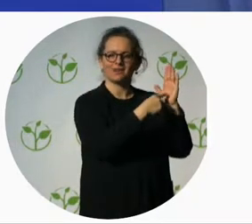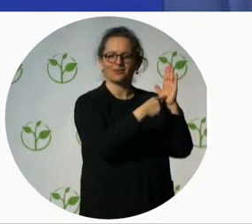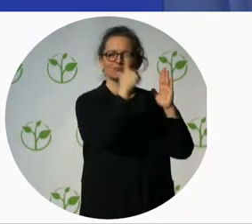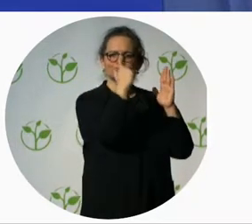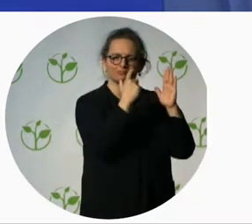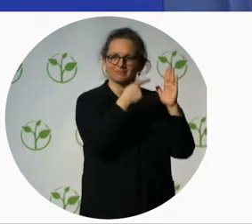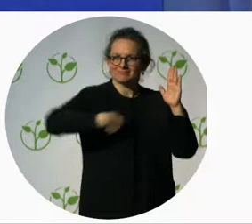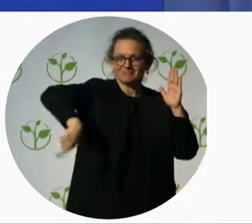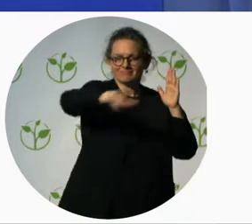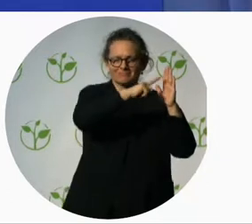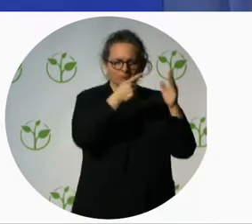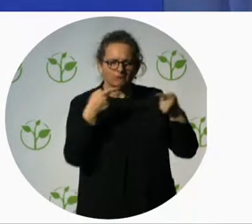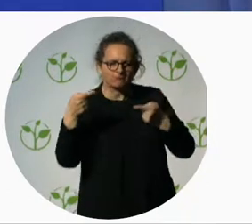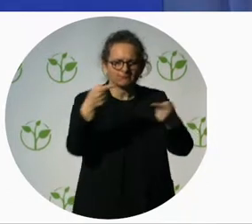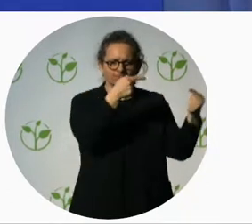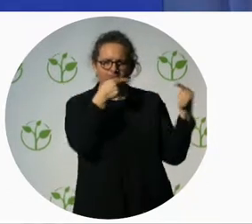I had been